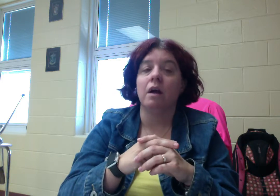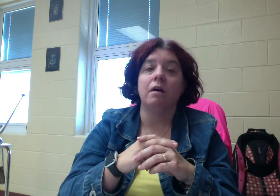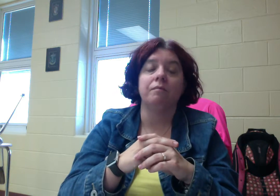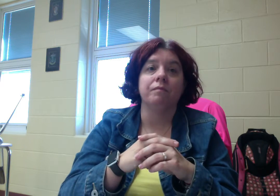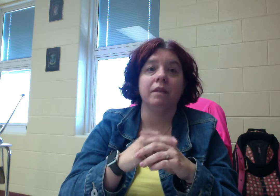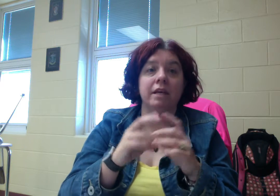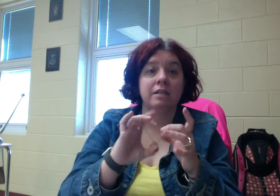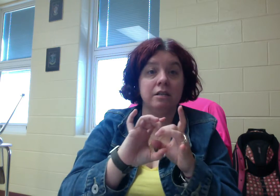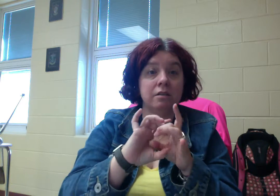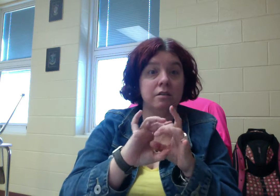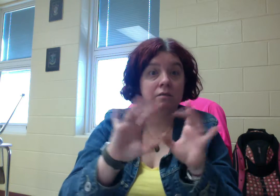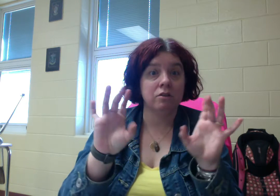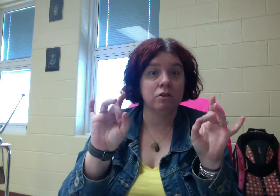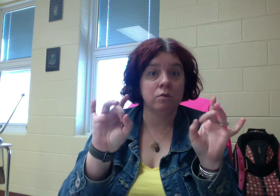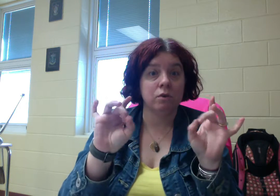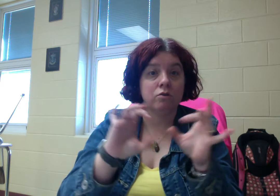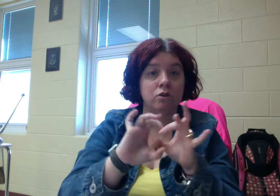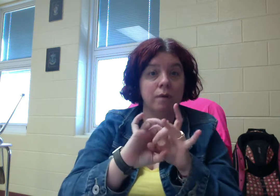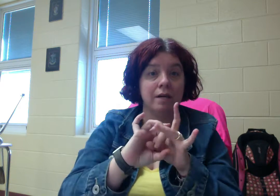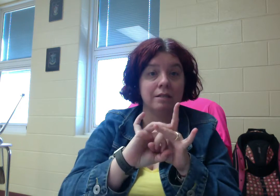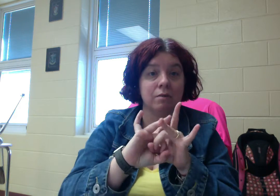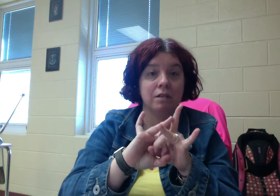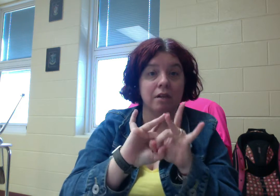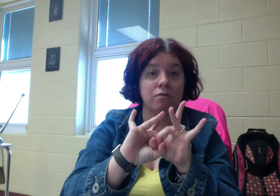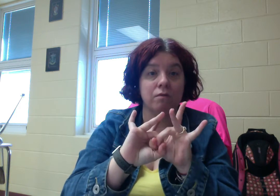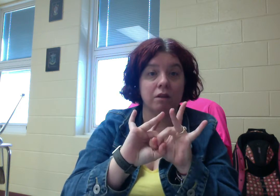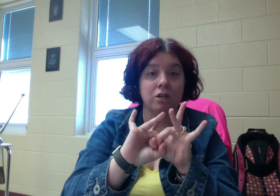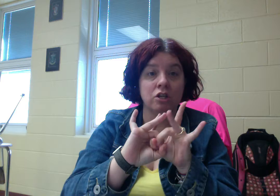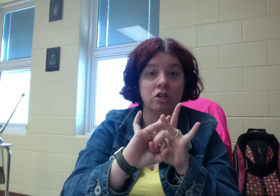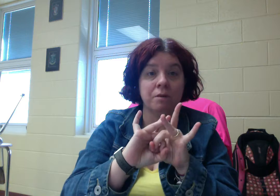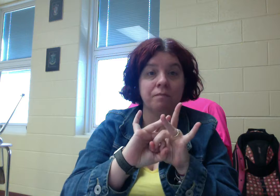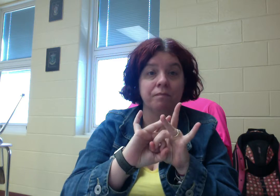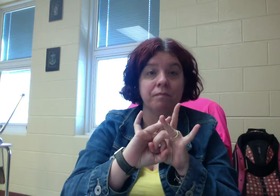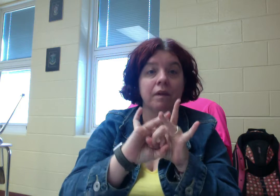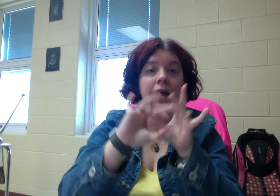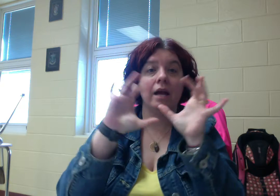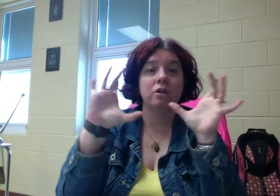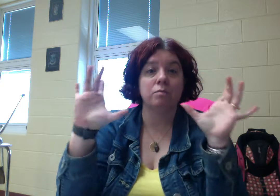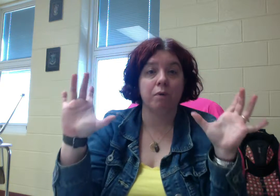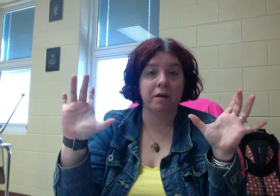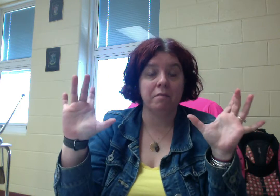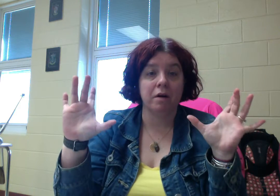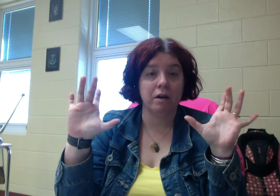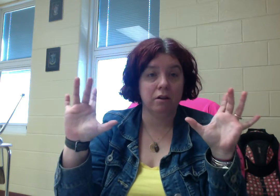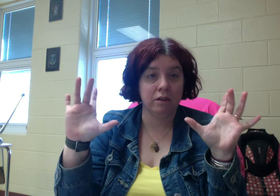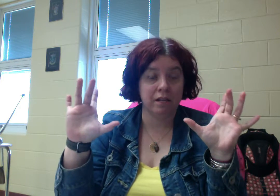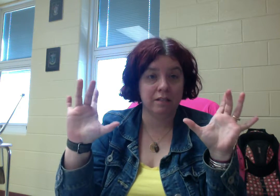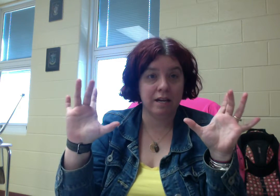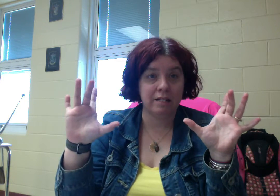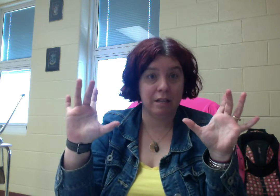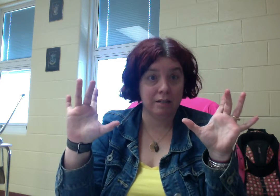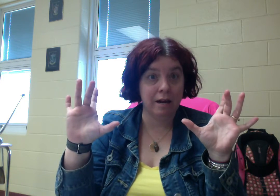the easiest of the 2 were those 2 8s that were together for relationship, and you just break them apart. Now look, they stay